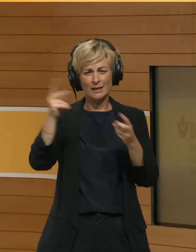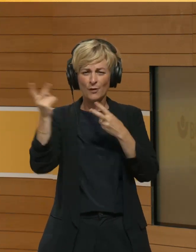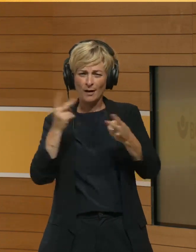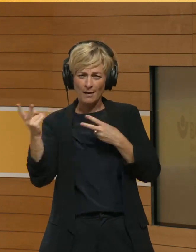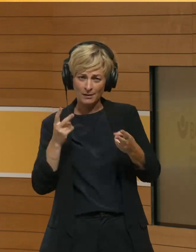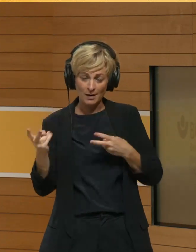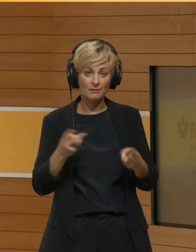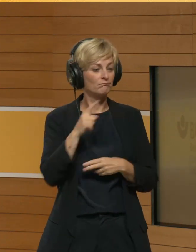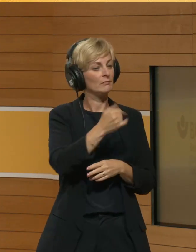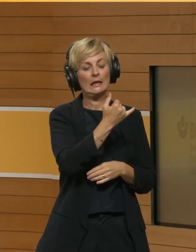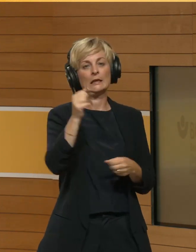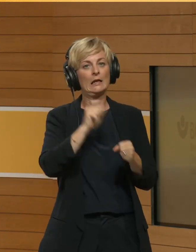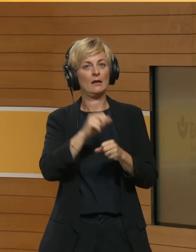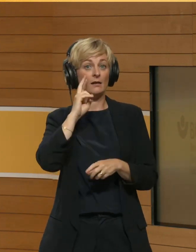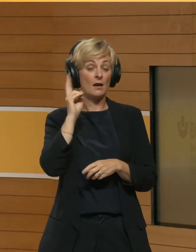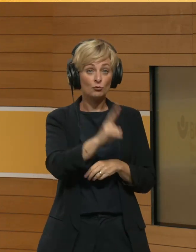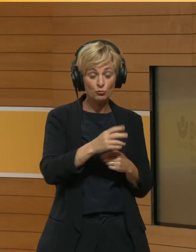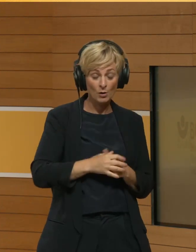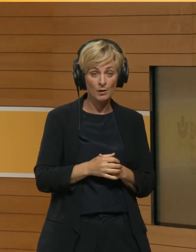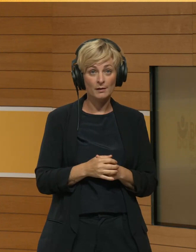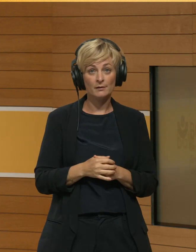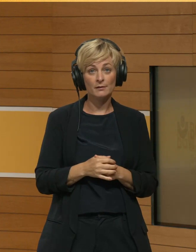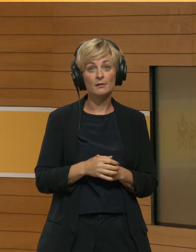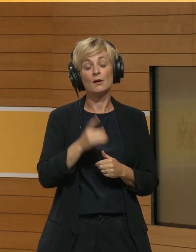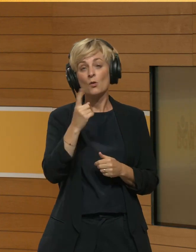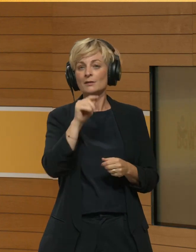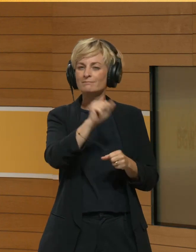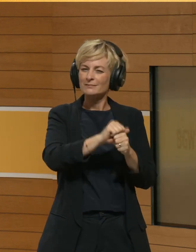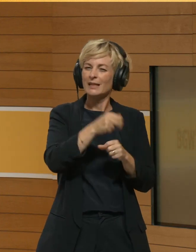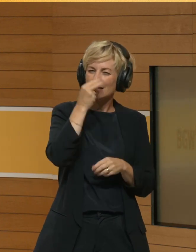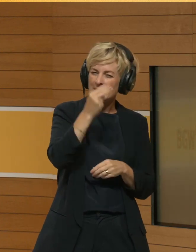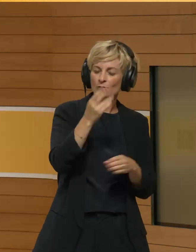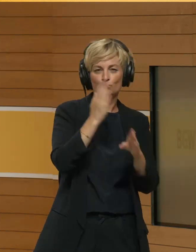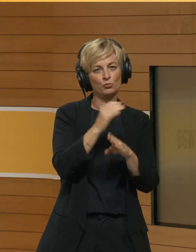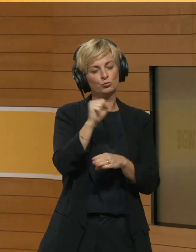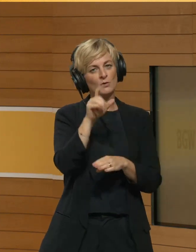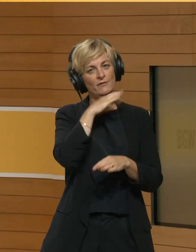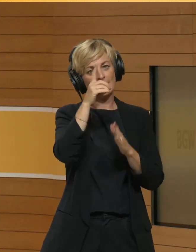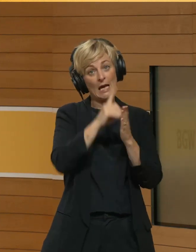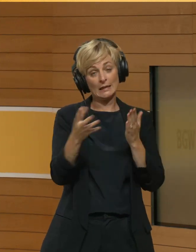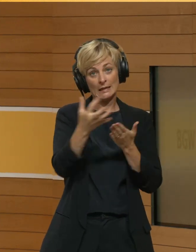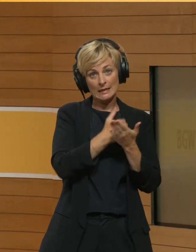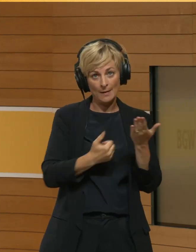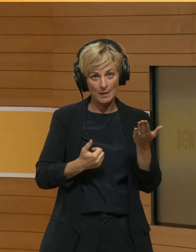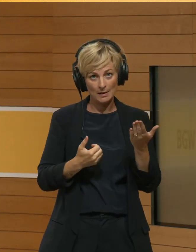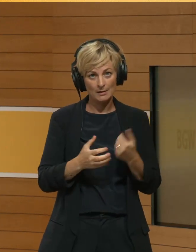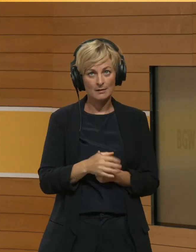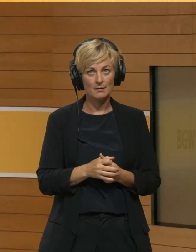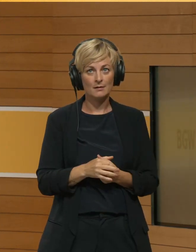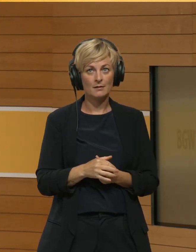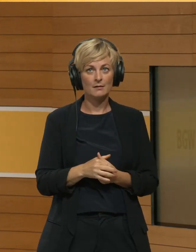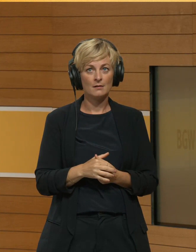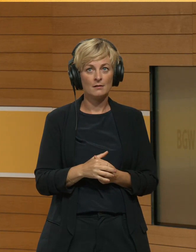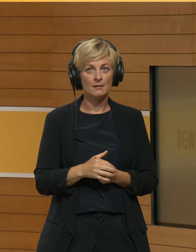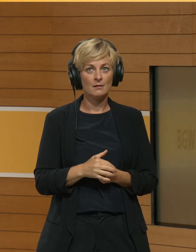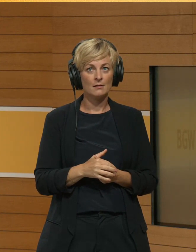so much we have, and in March it is maybe better and best things. And we have a very big point